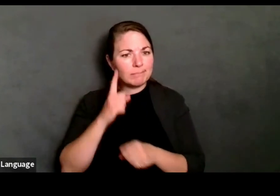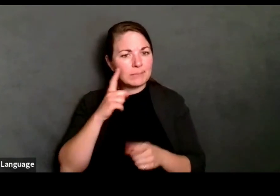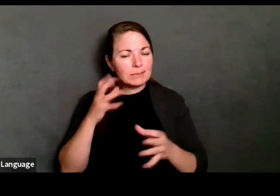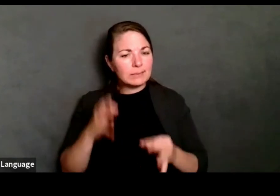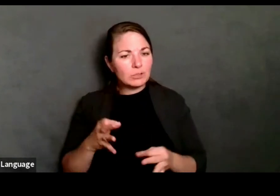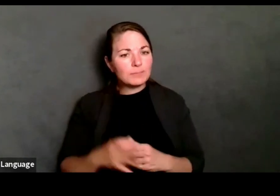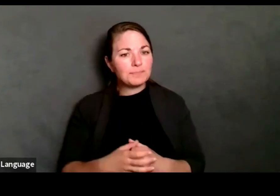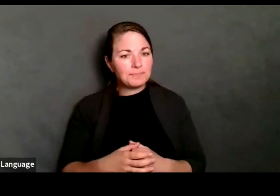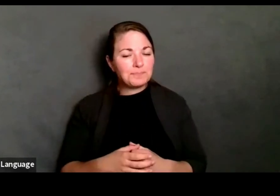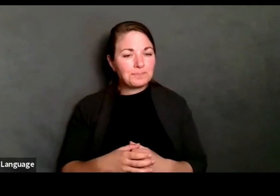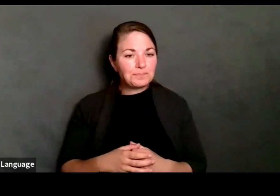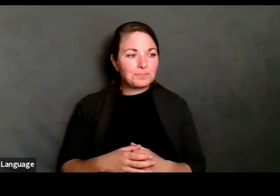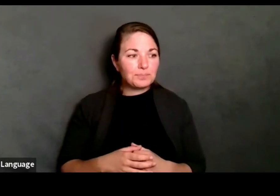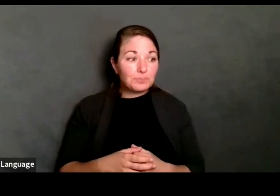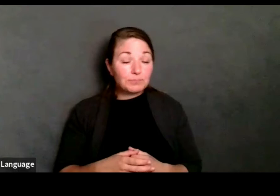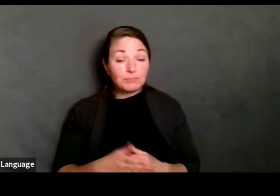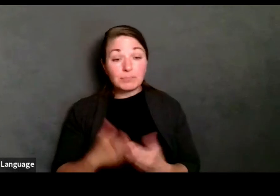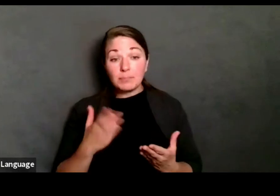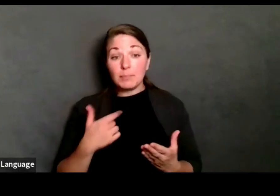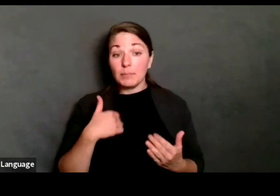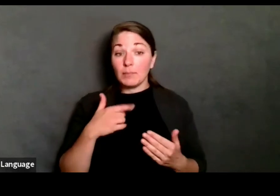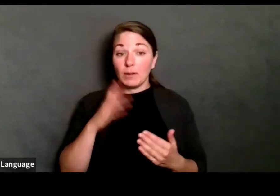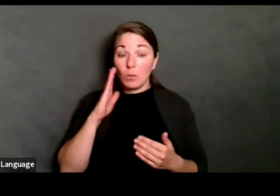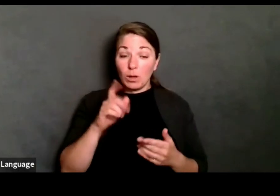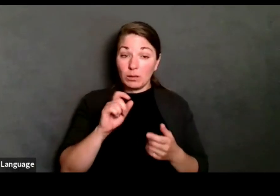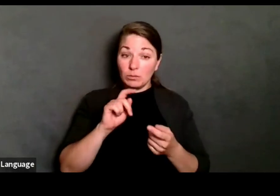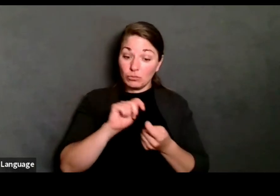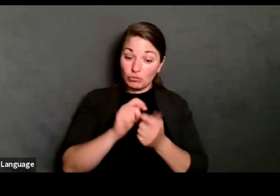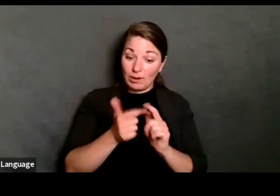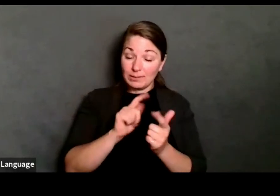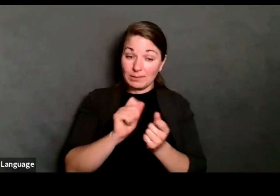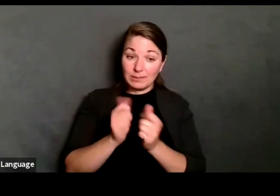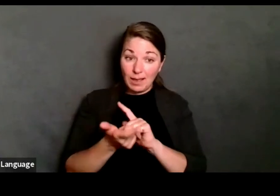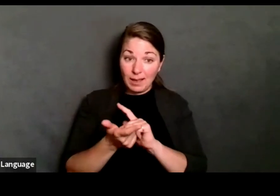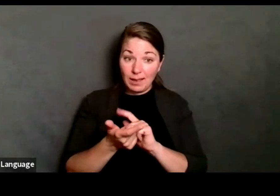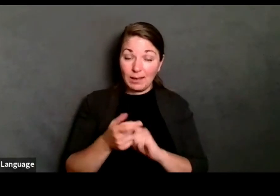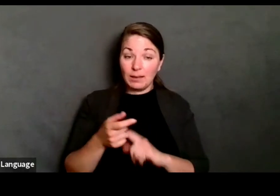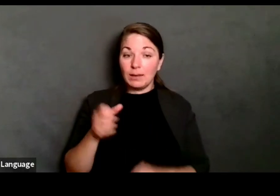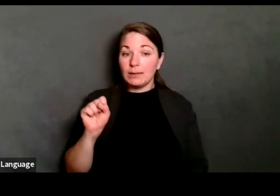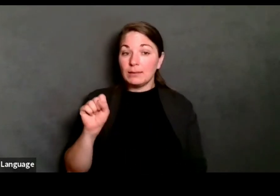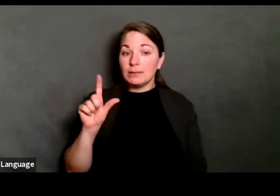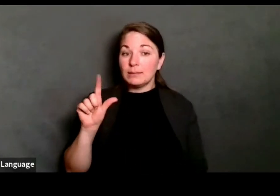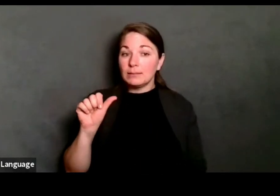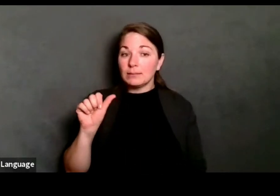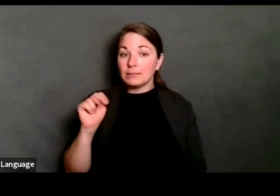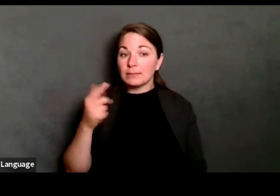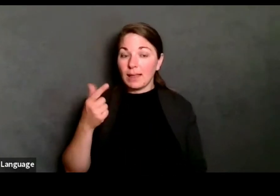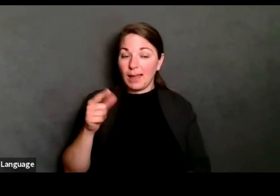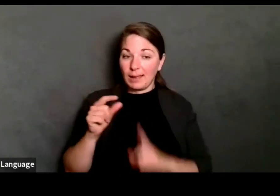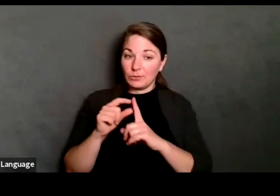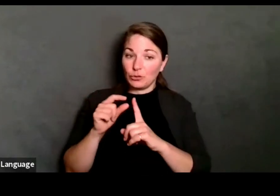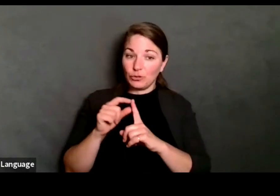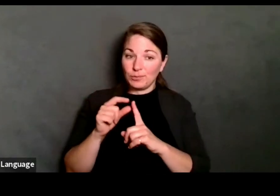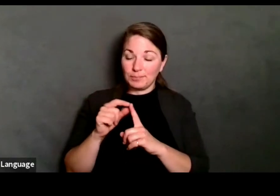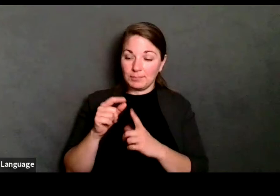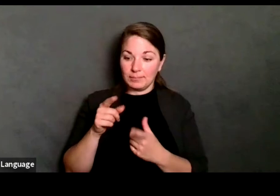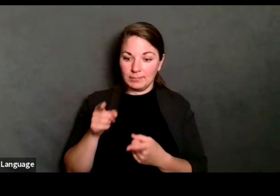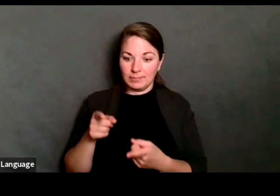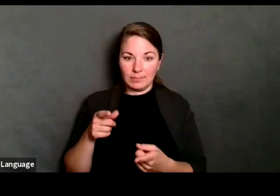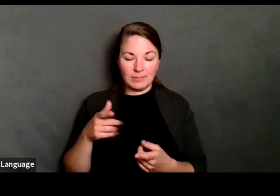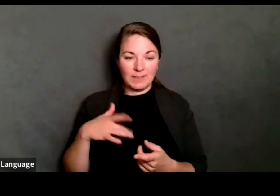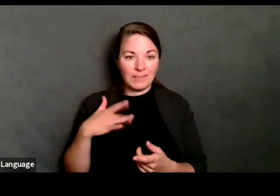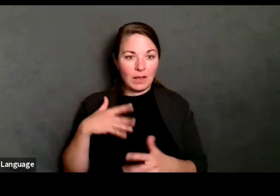And I might have to translate from slang to medical terms or the other way around. Though it can feel really awkward in the